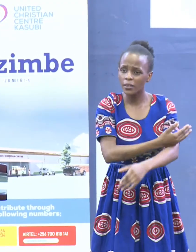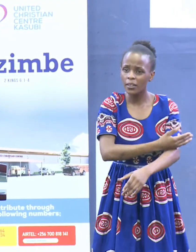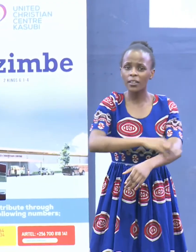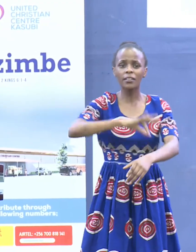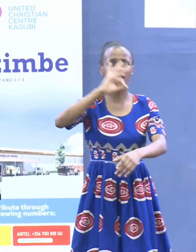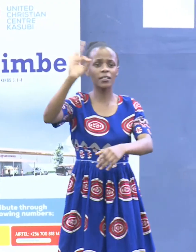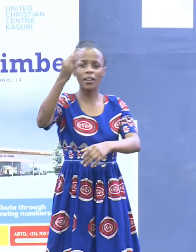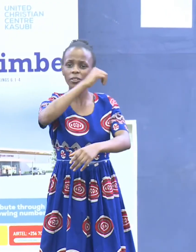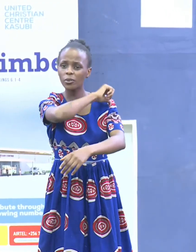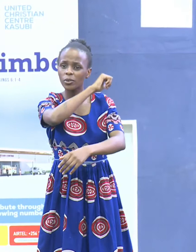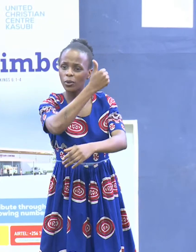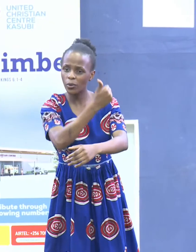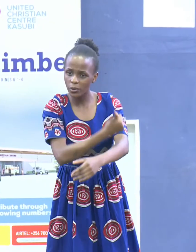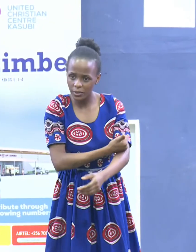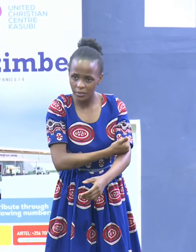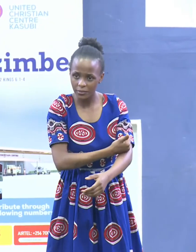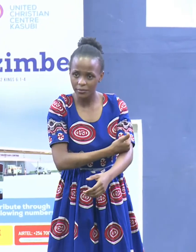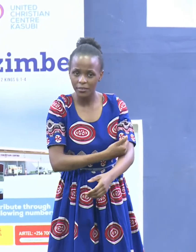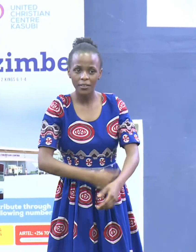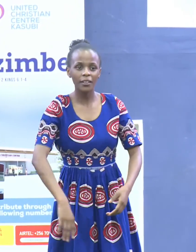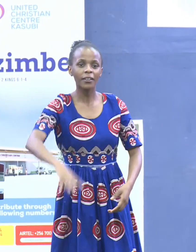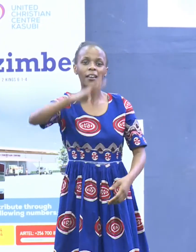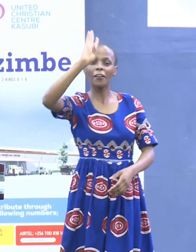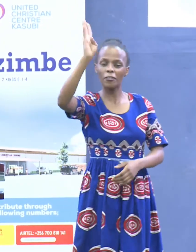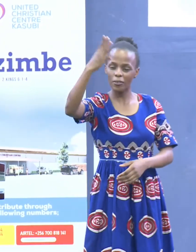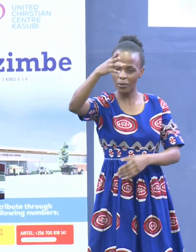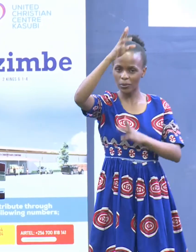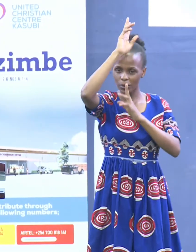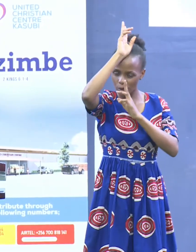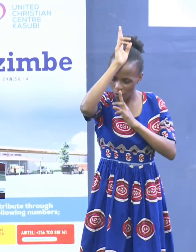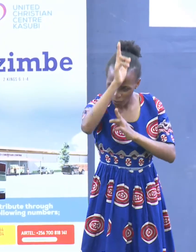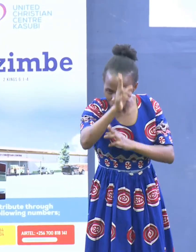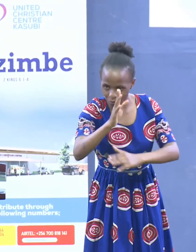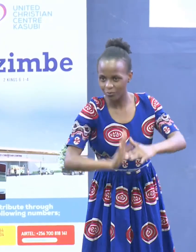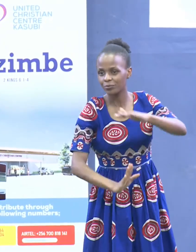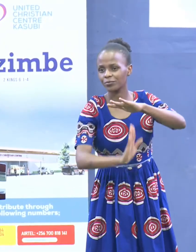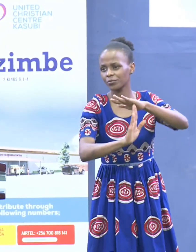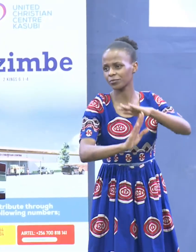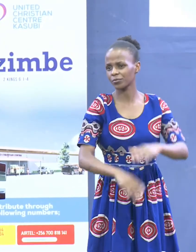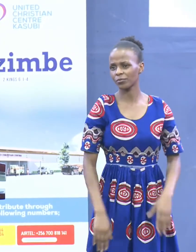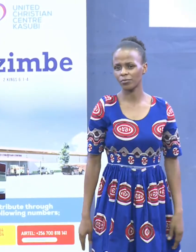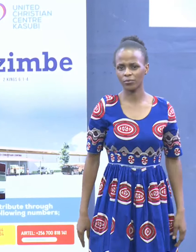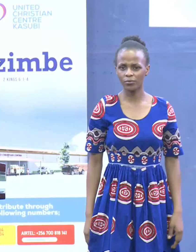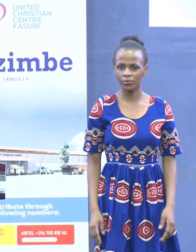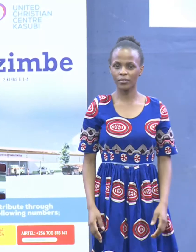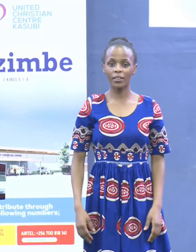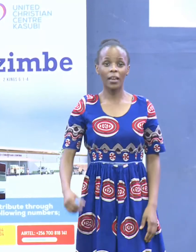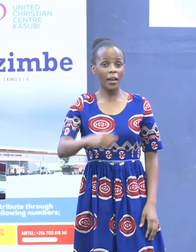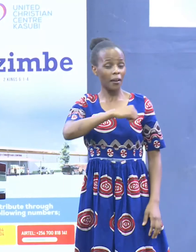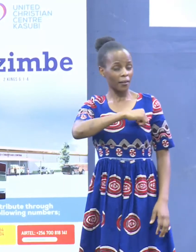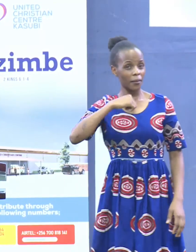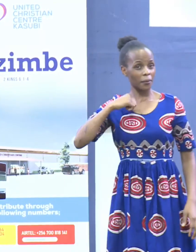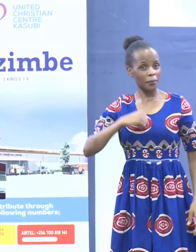Ekyokusatu kyabaddeki? What was the third? Ate ekyokuna kyabaddeki? And the fourth? Kati Mama